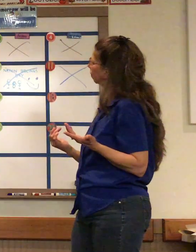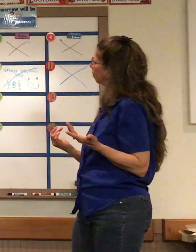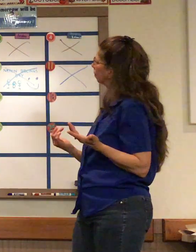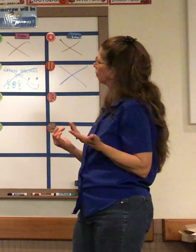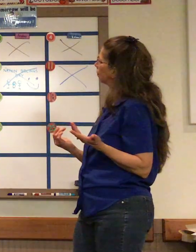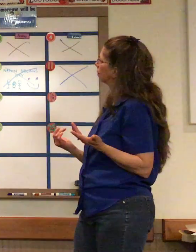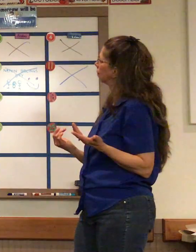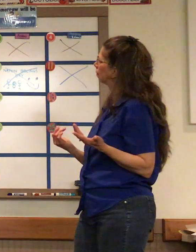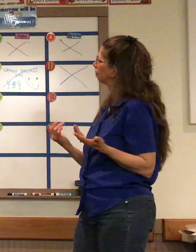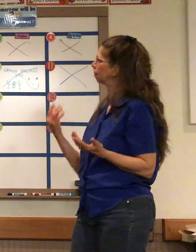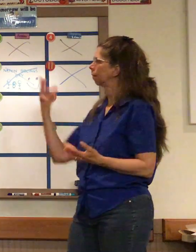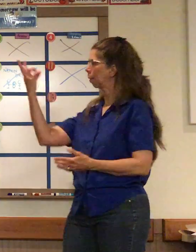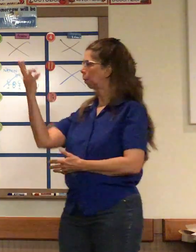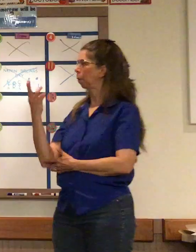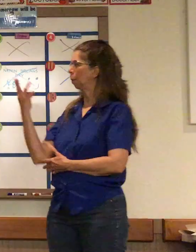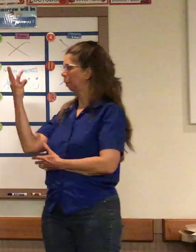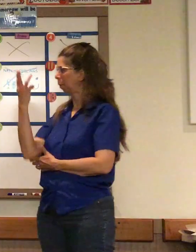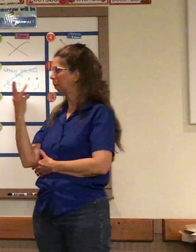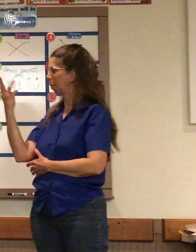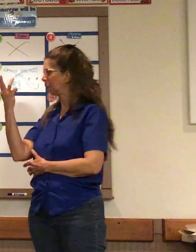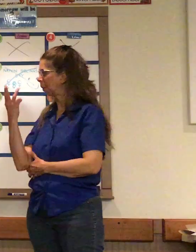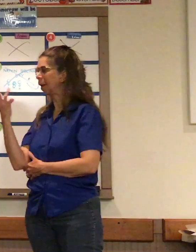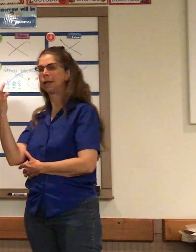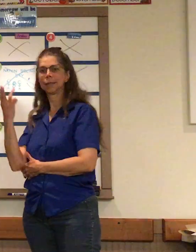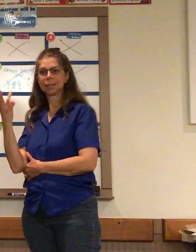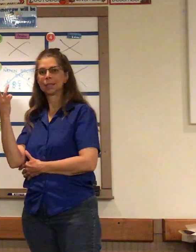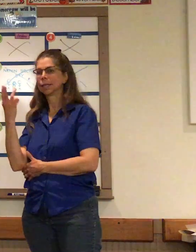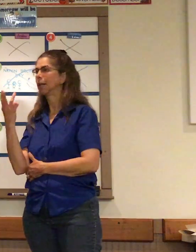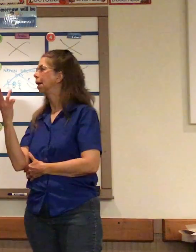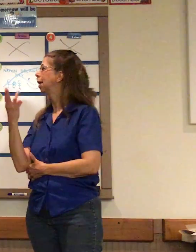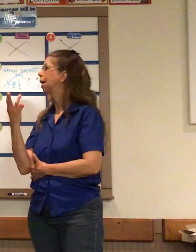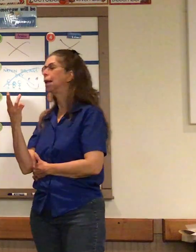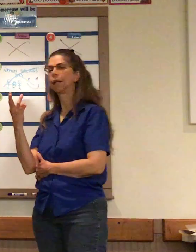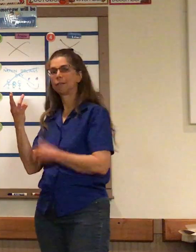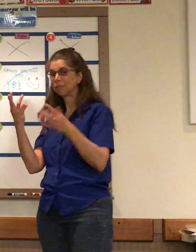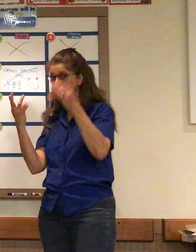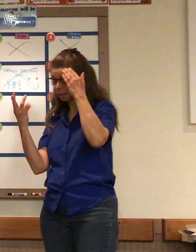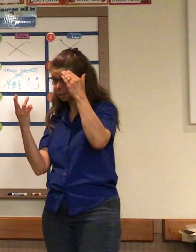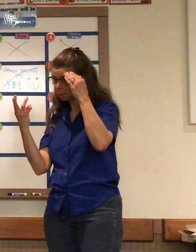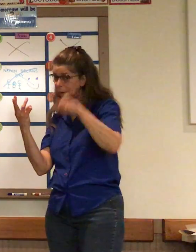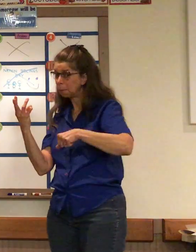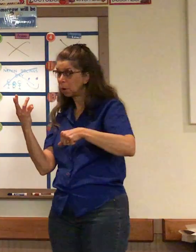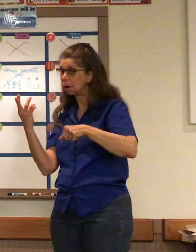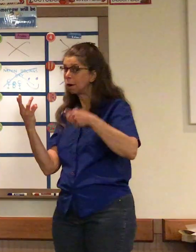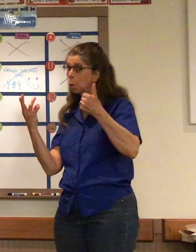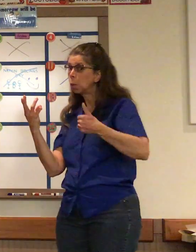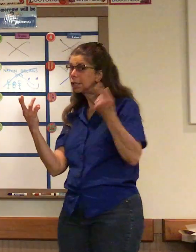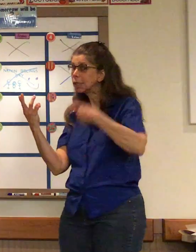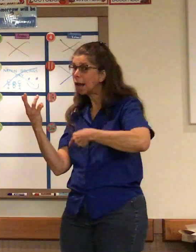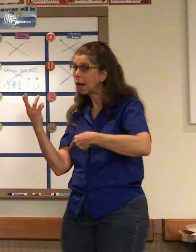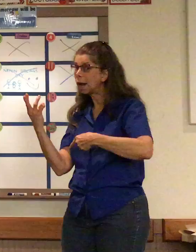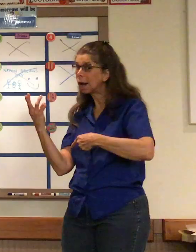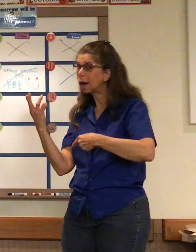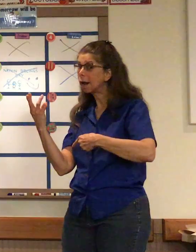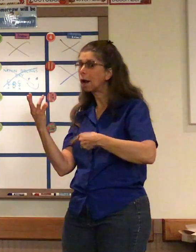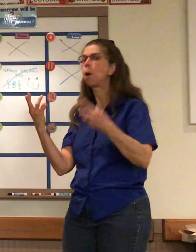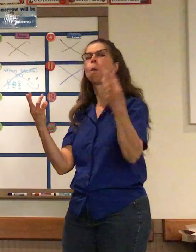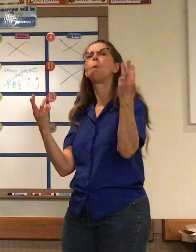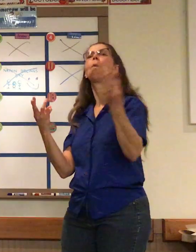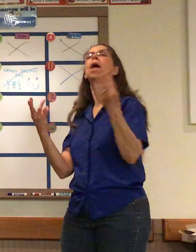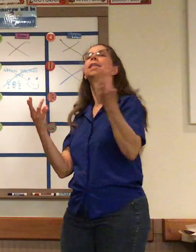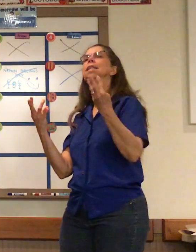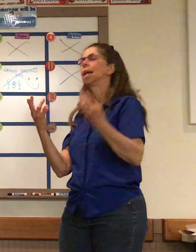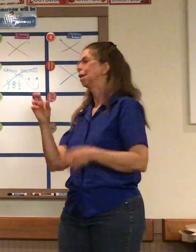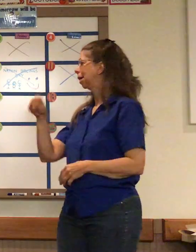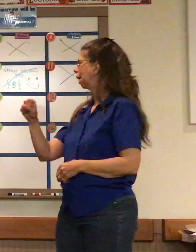will you do the sign for this day of the week, please? You guys saw the sign. Did that give you a hint? It is